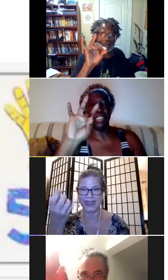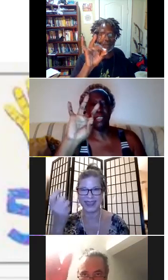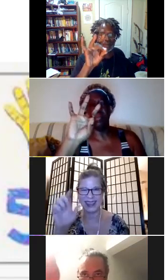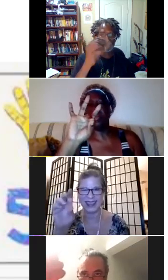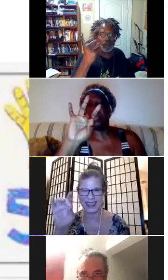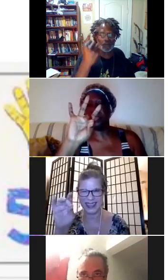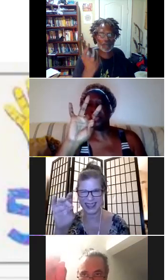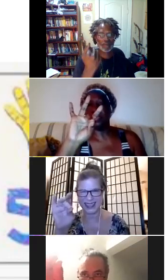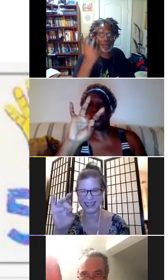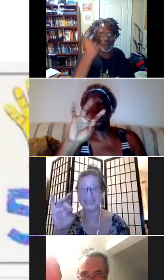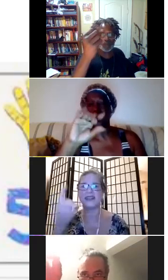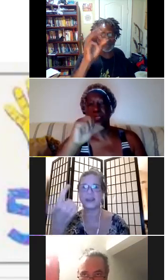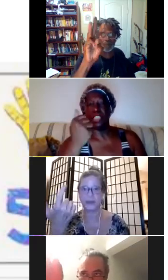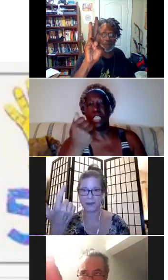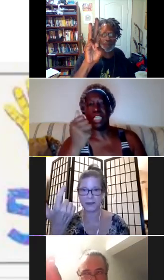18,